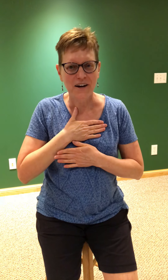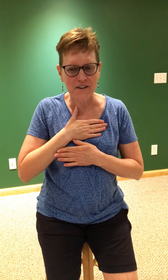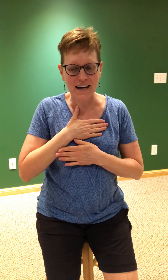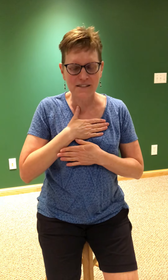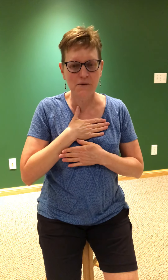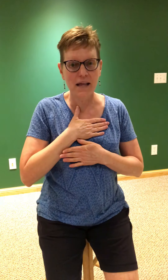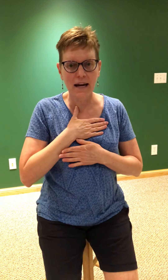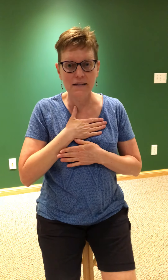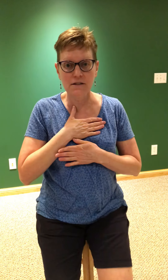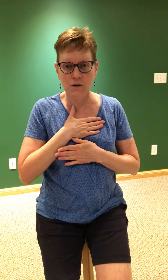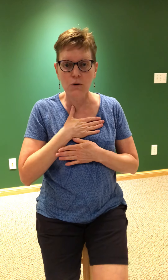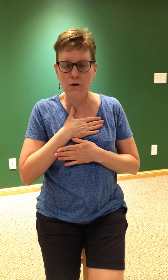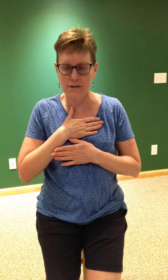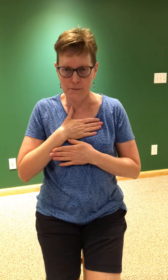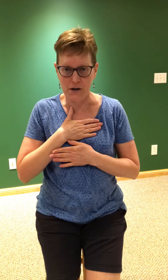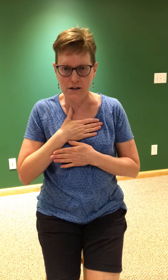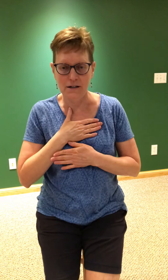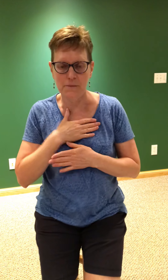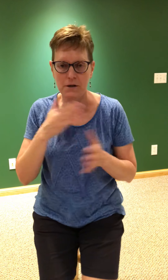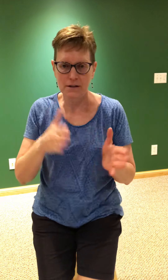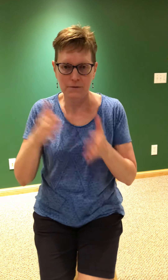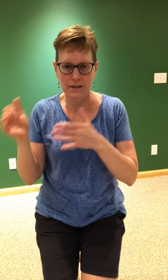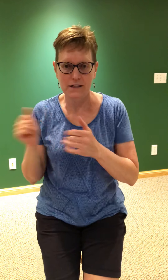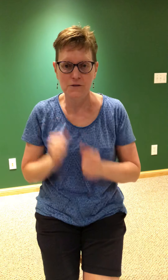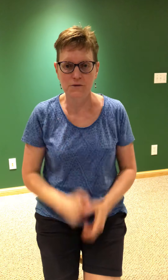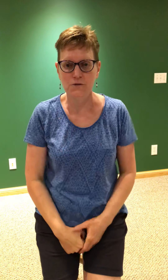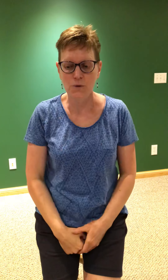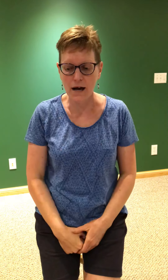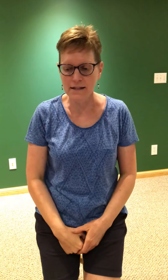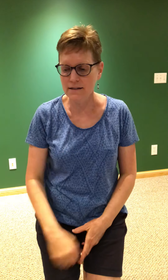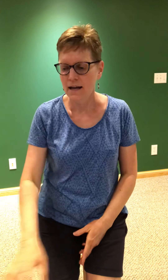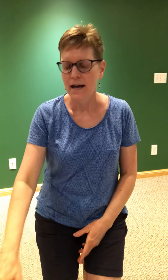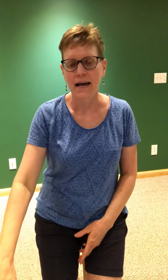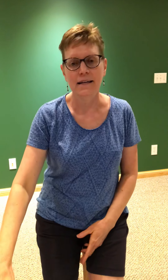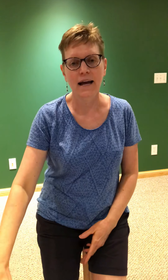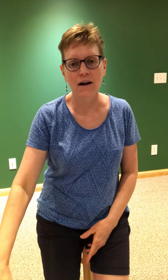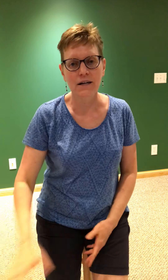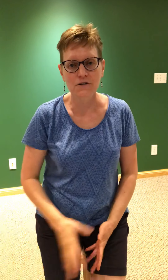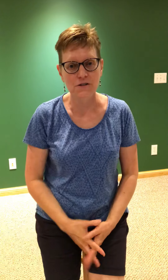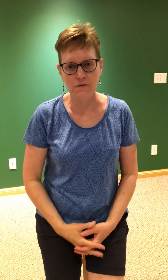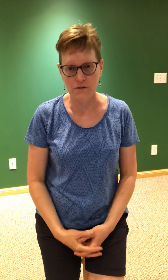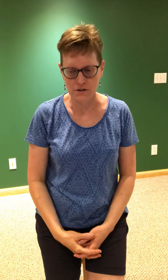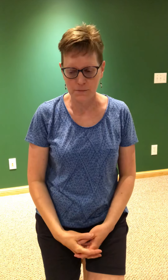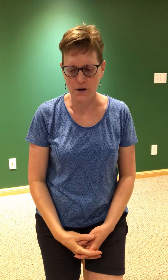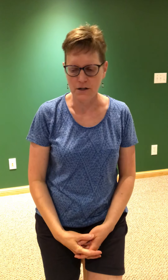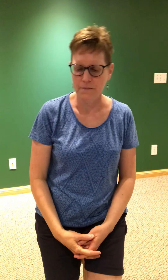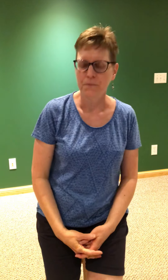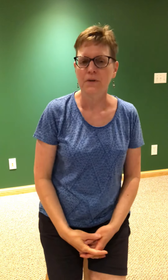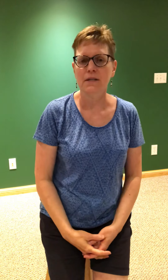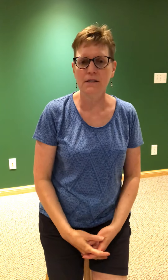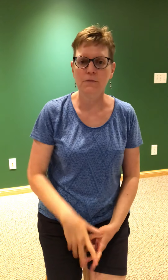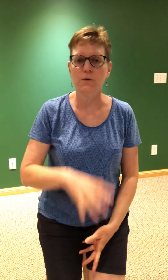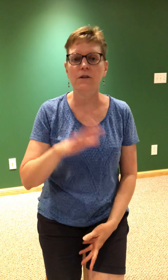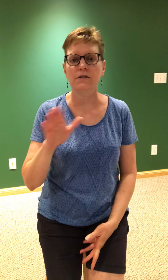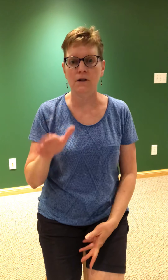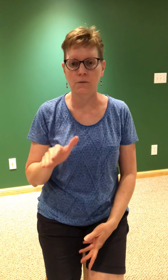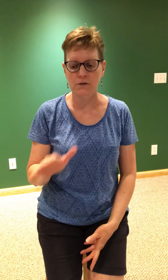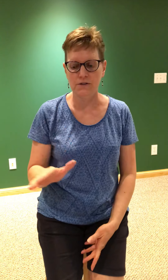right, so that is the chorus part, the part that we're going to do twice. And now here's the verse part. This is where the song will